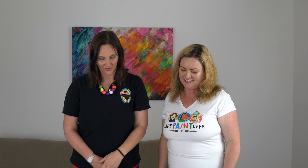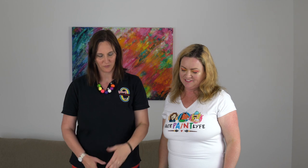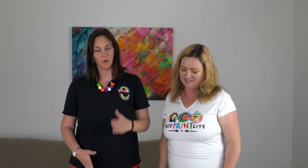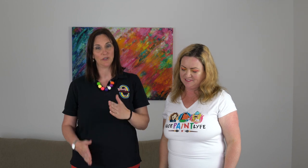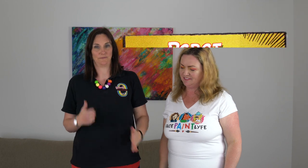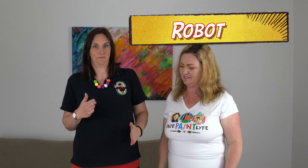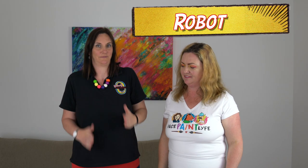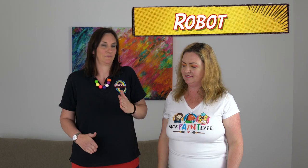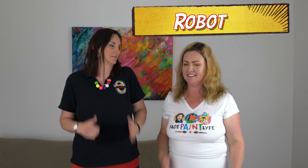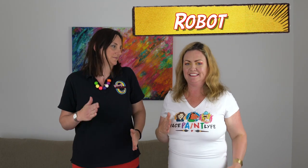Robot.